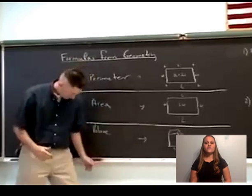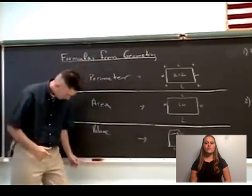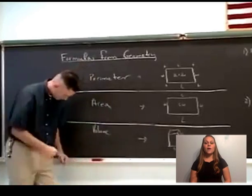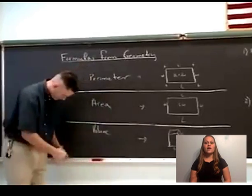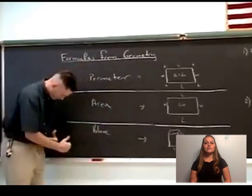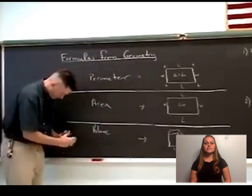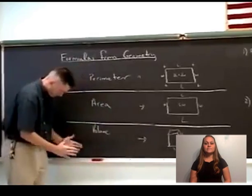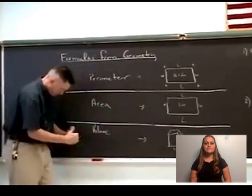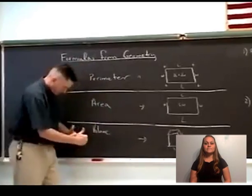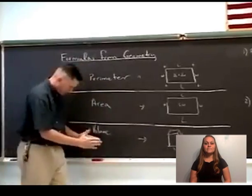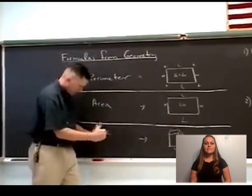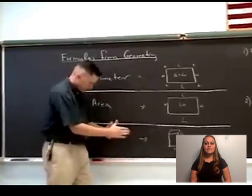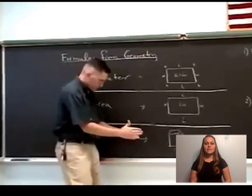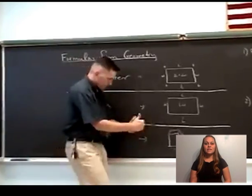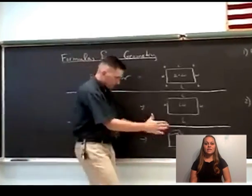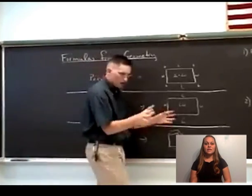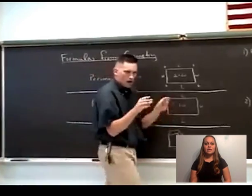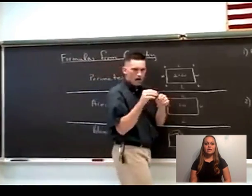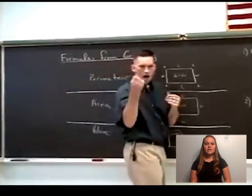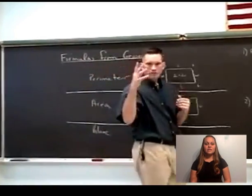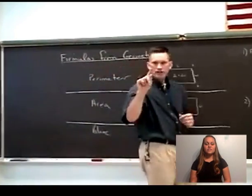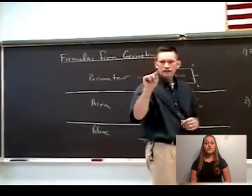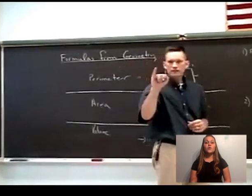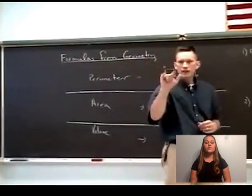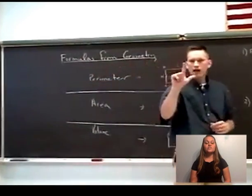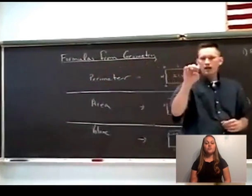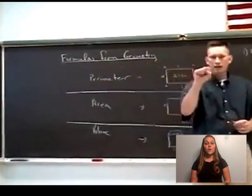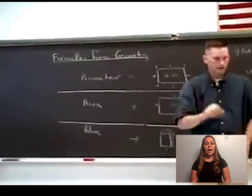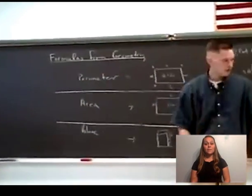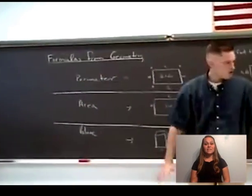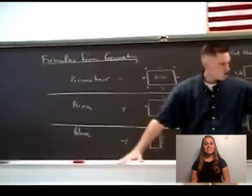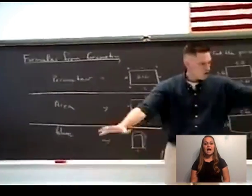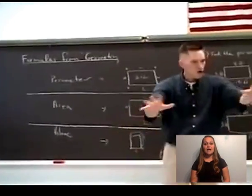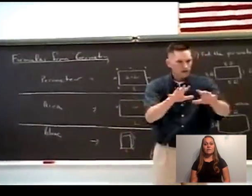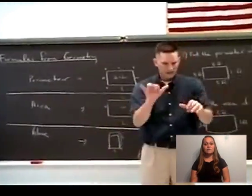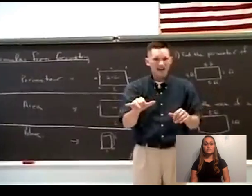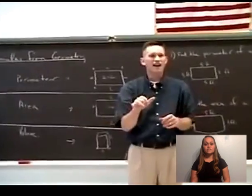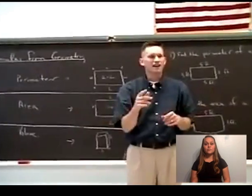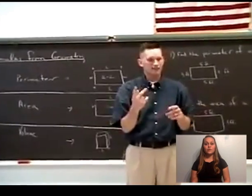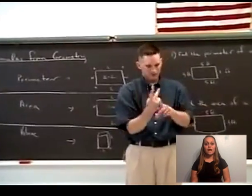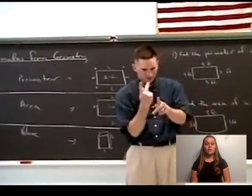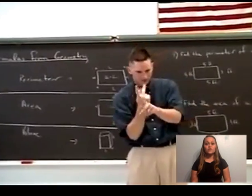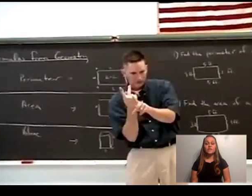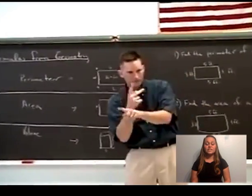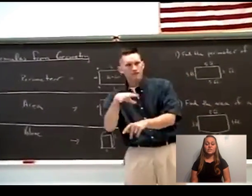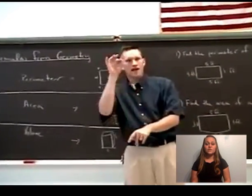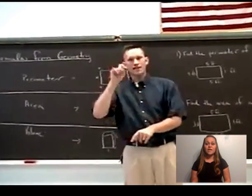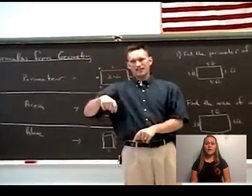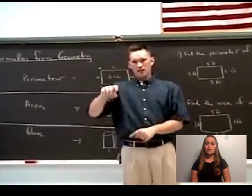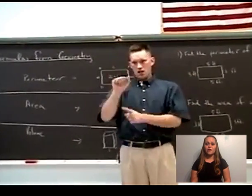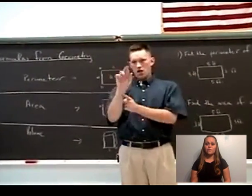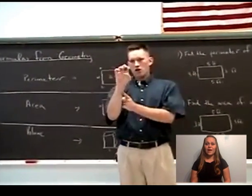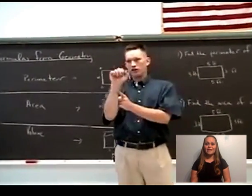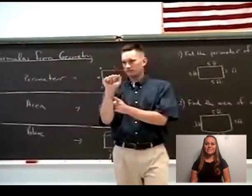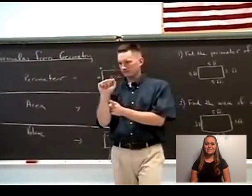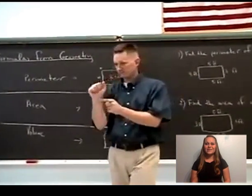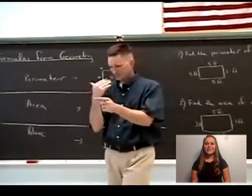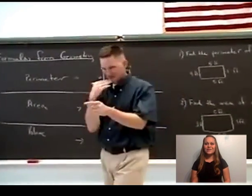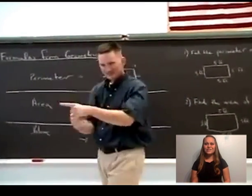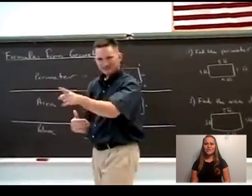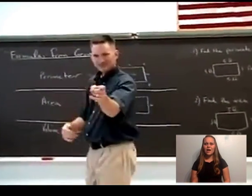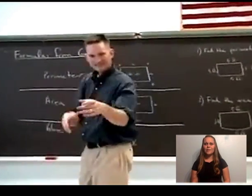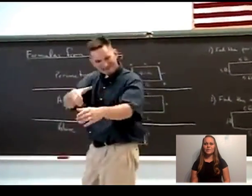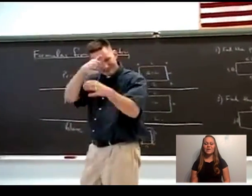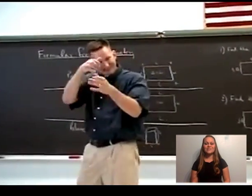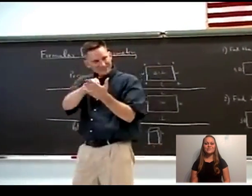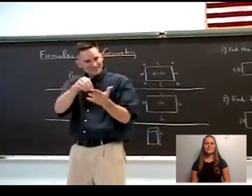Right, for a box. To know how many tiles to put out, you need to know the area, right?